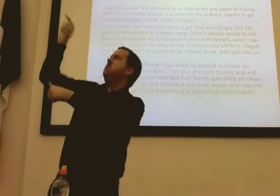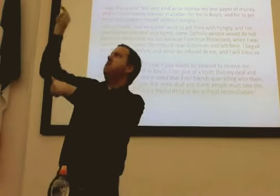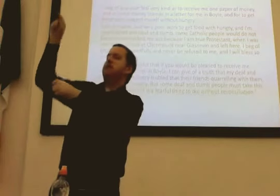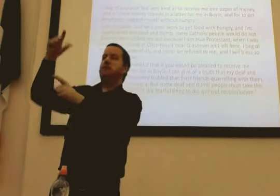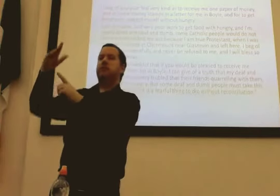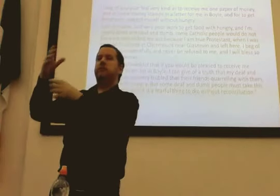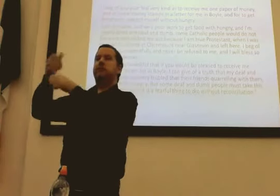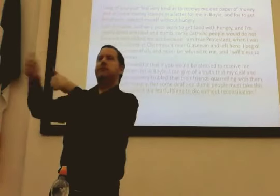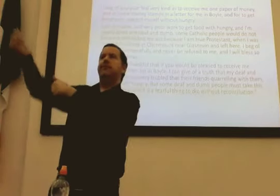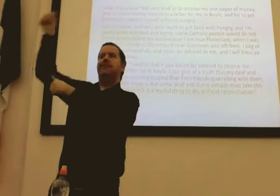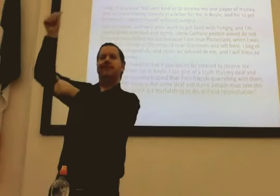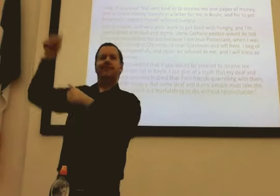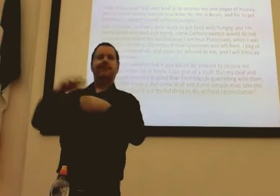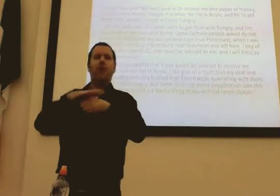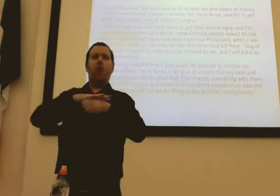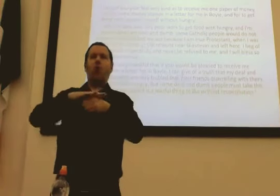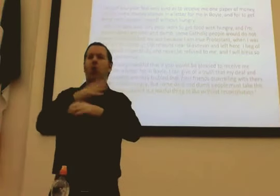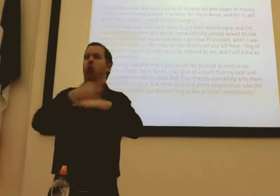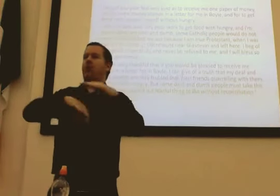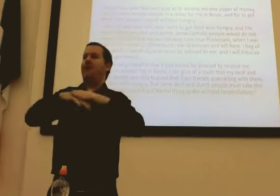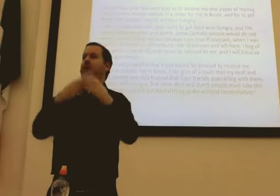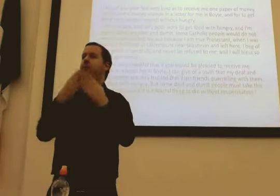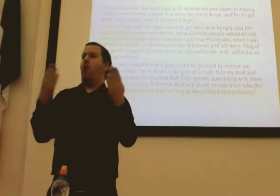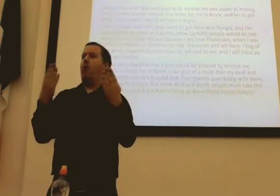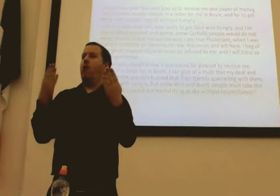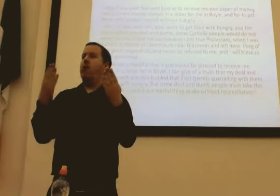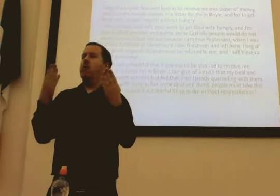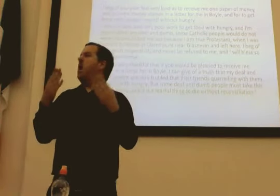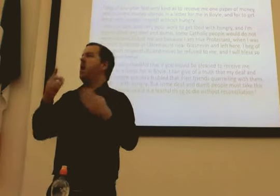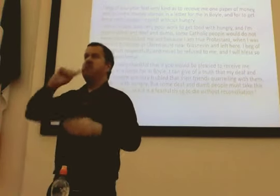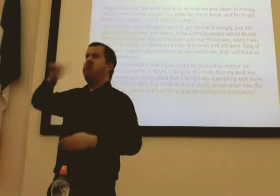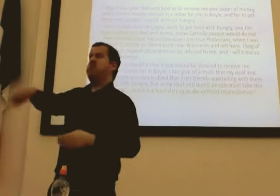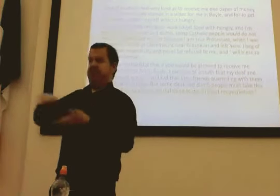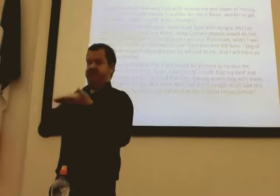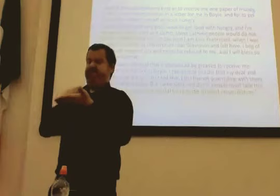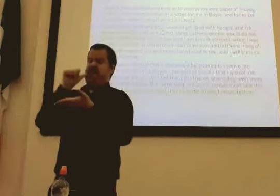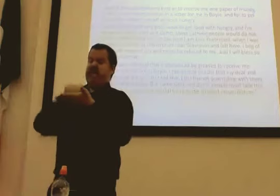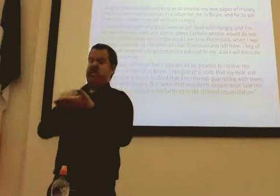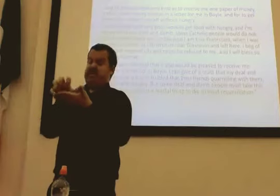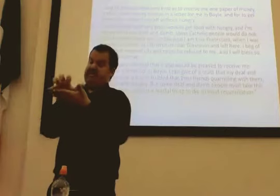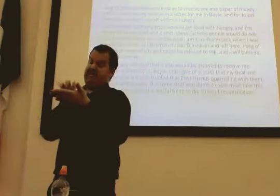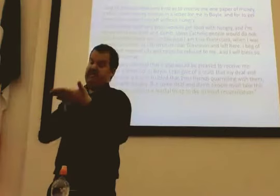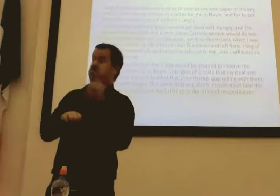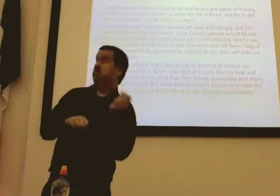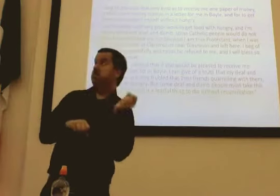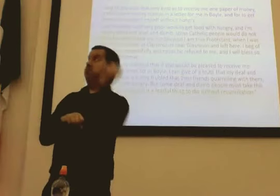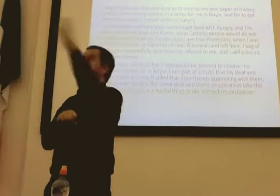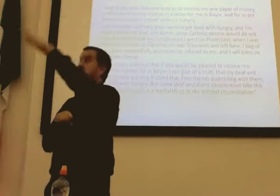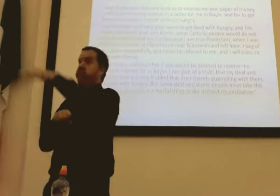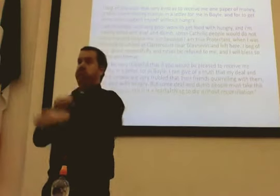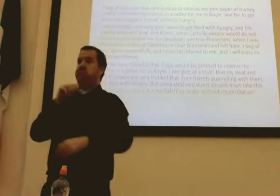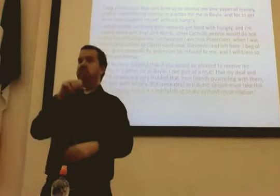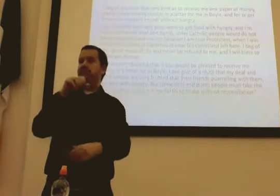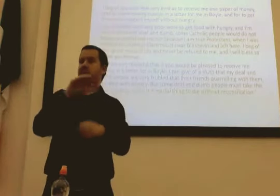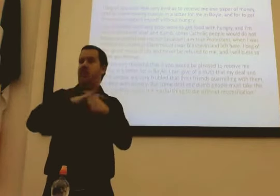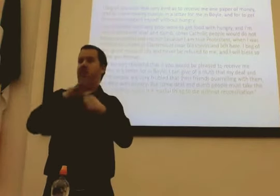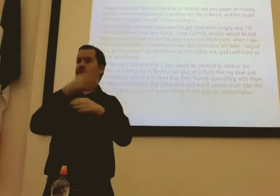And he said that he wanted to go to their superiors and go to the local union board that he said. So he sent a big letter to